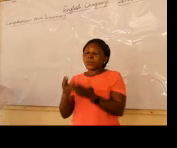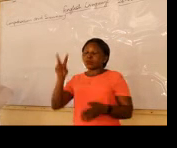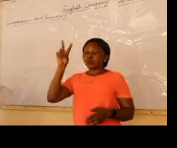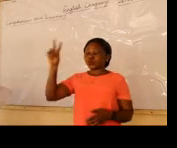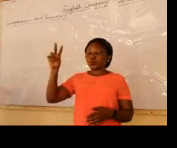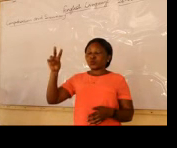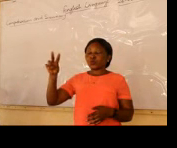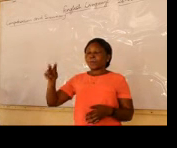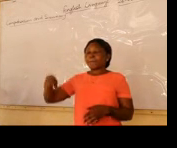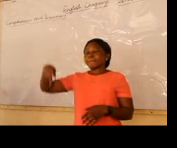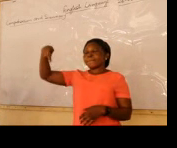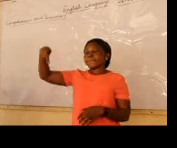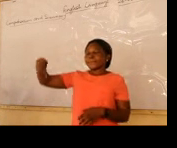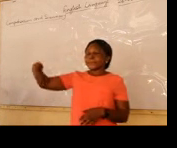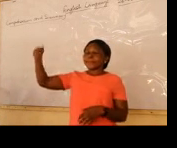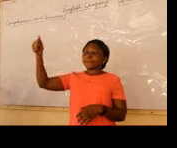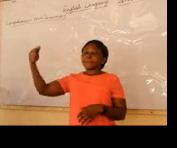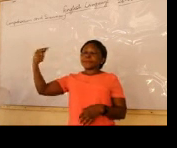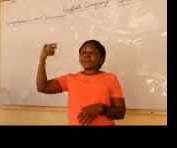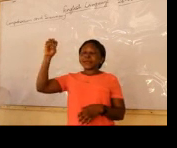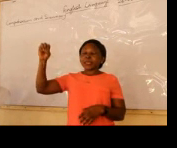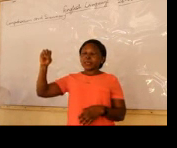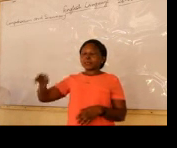where summary is